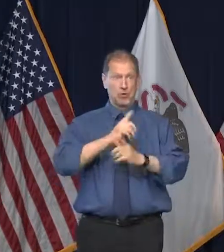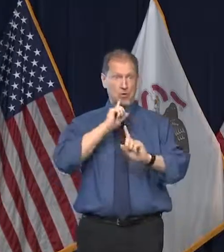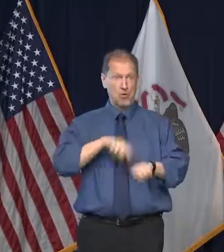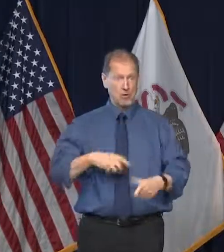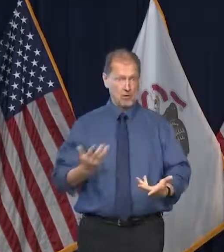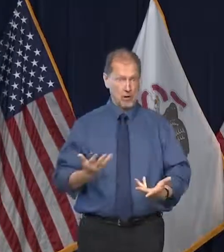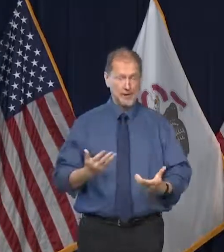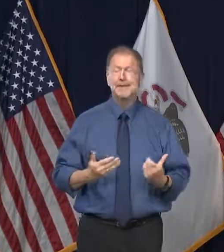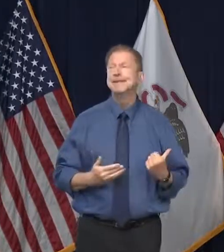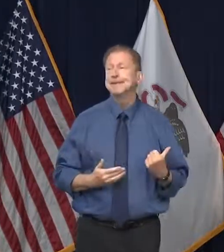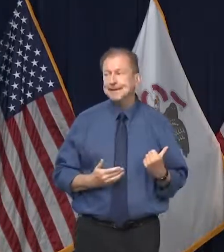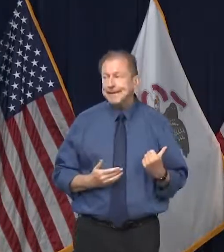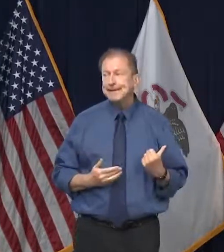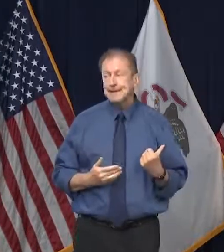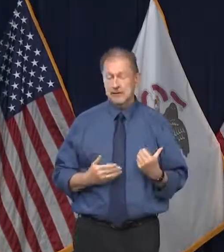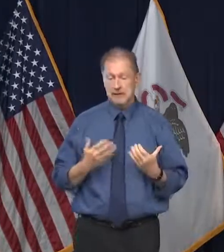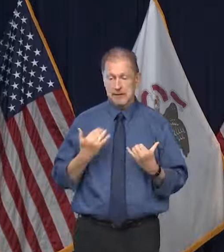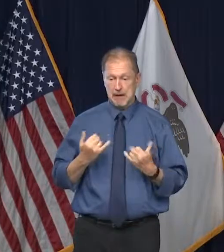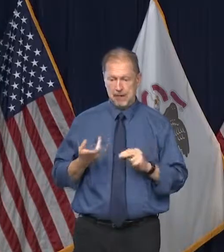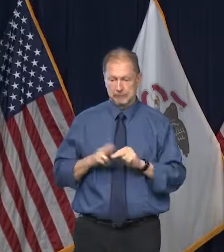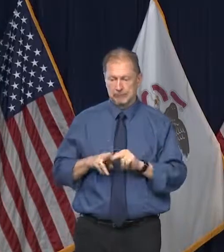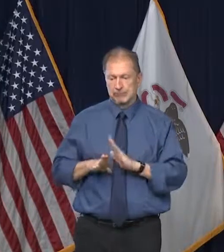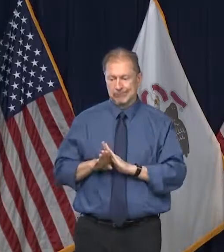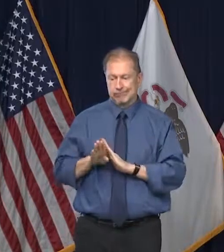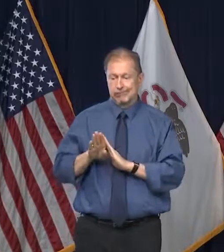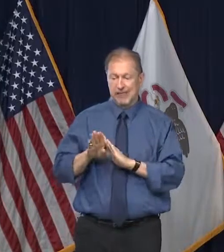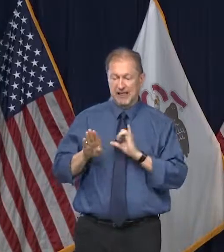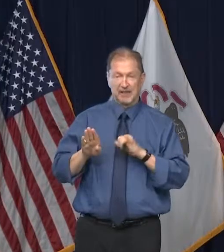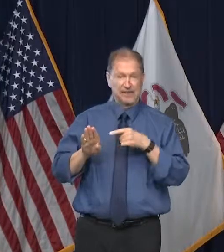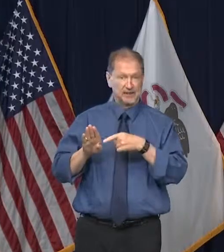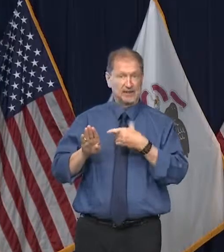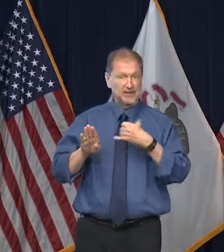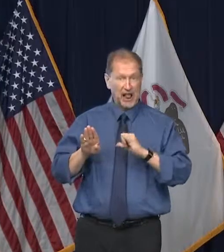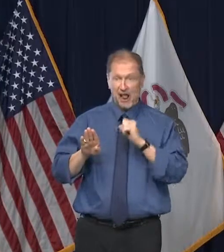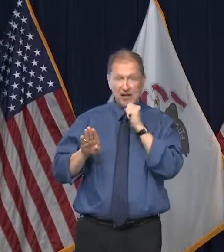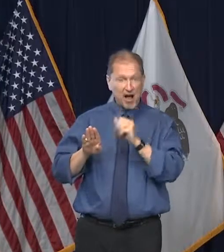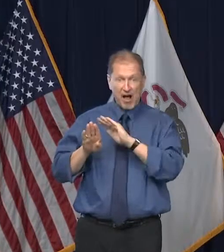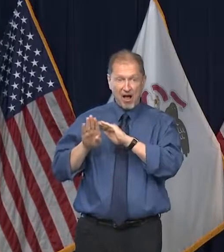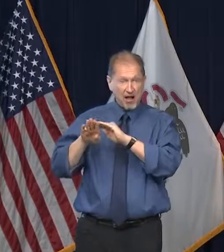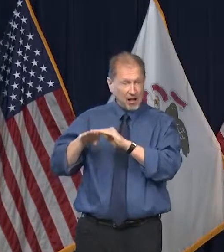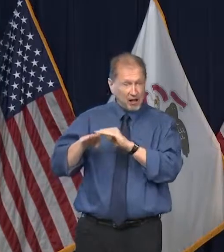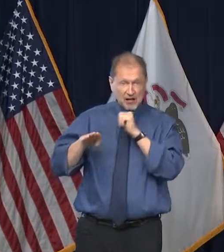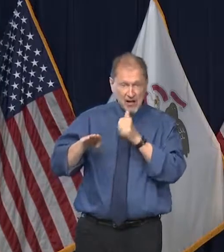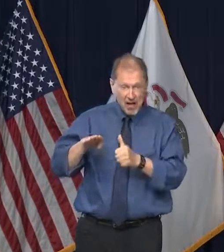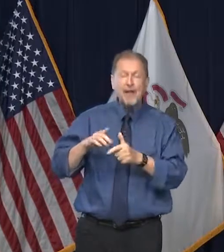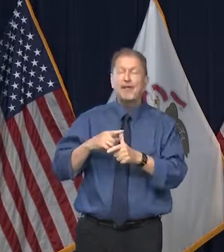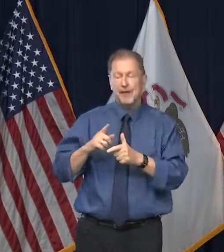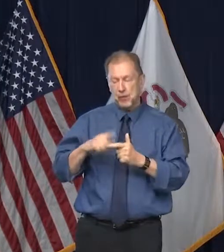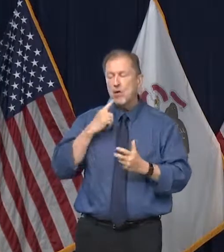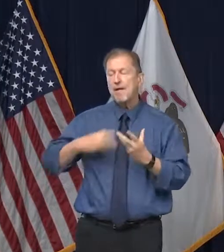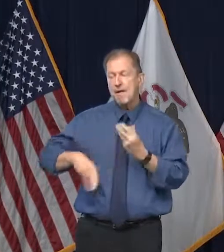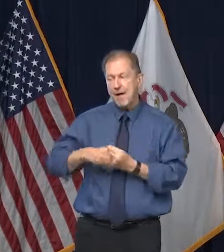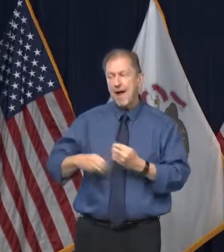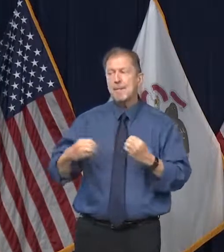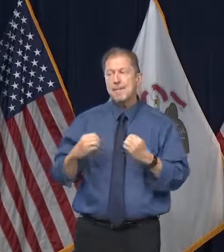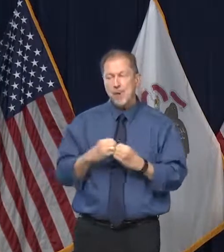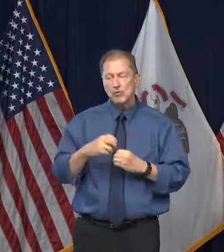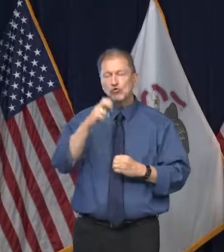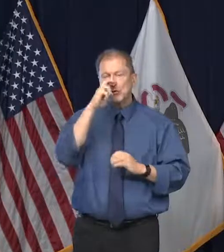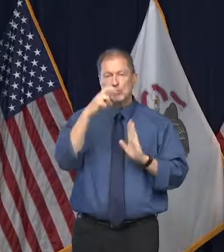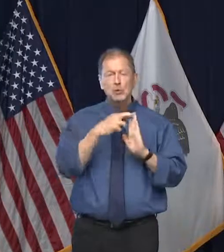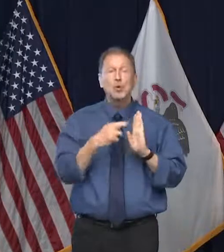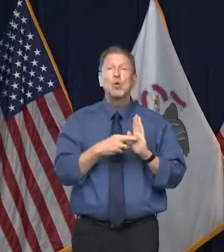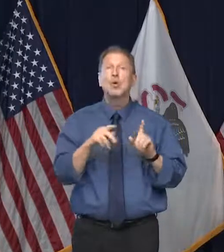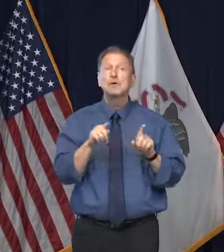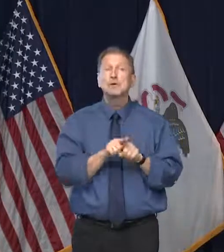say, if the numbers keep going in the wrong direction, we will need to impose further mitigations. I think we all remember what